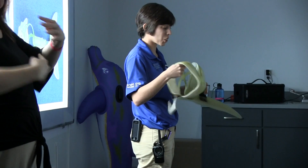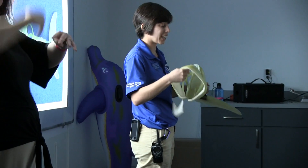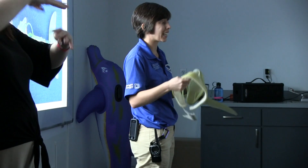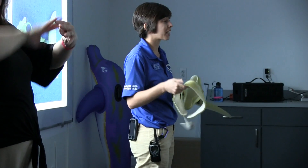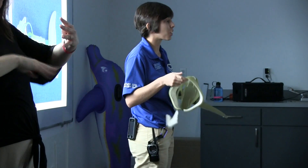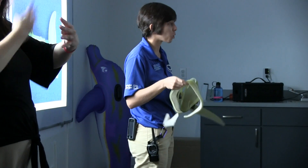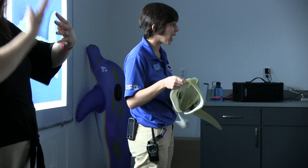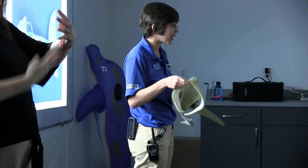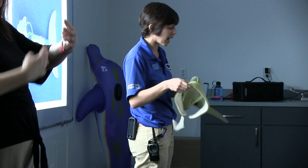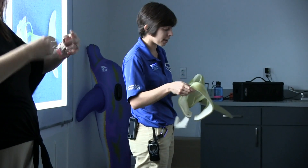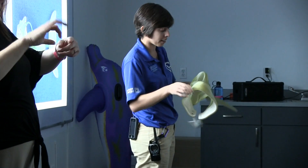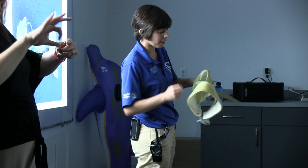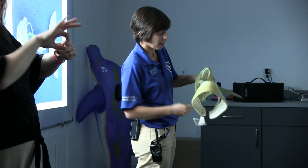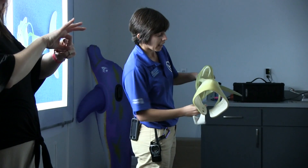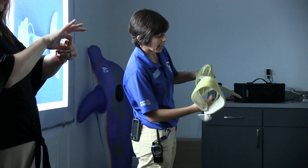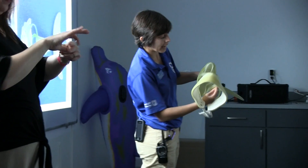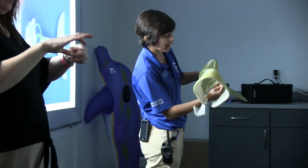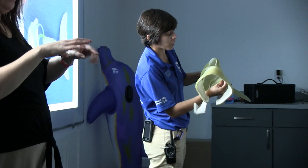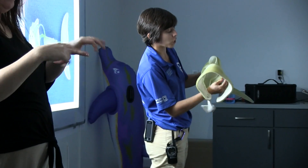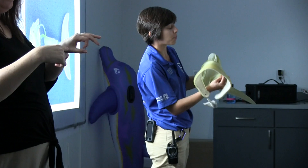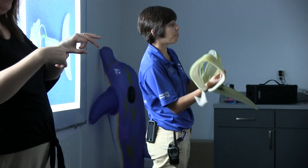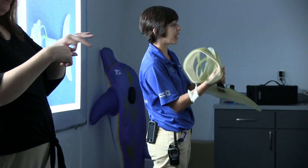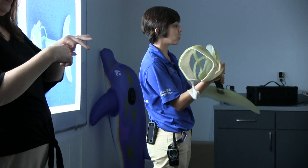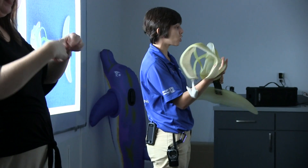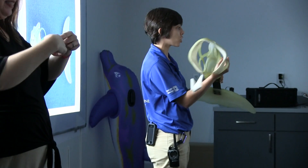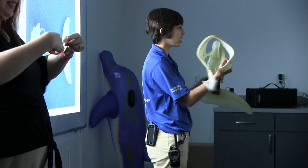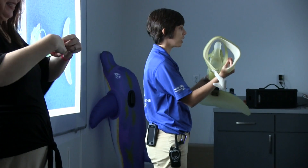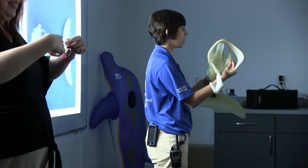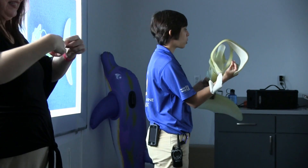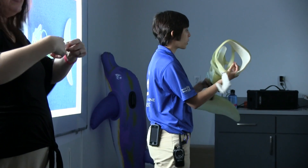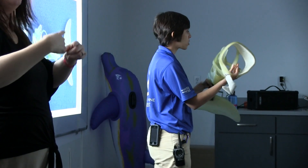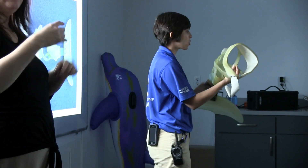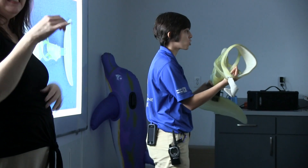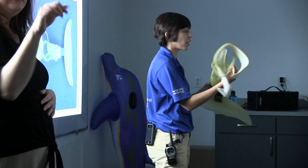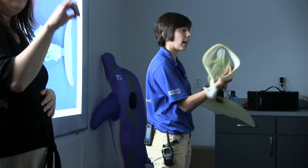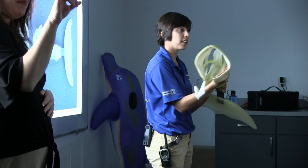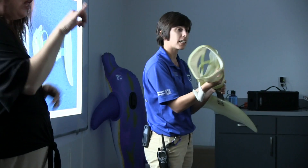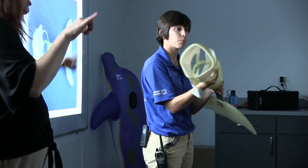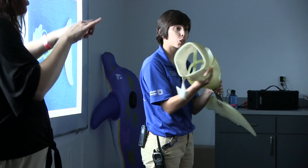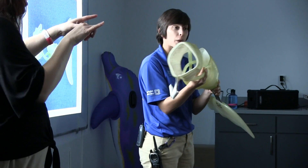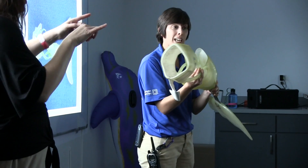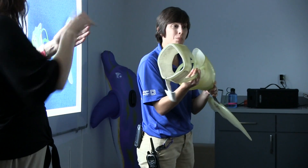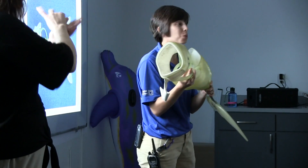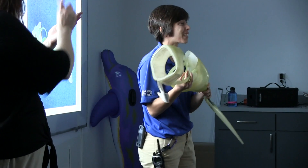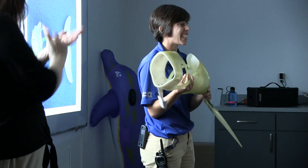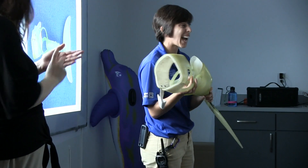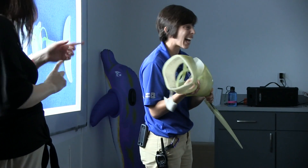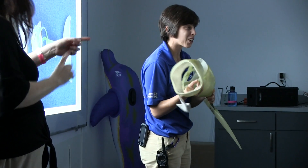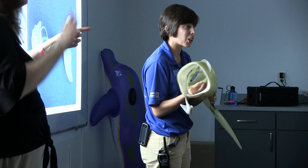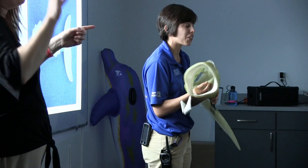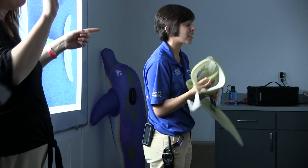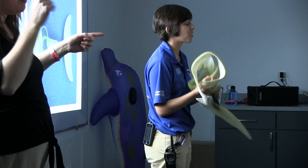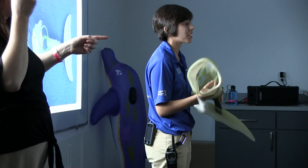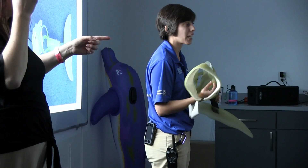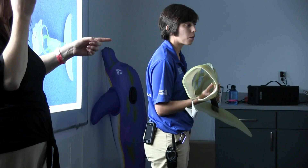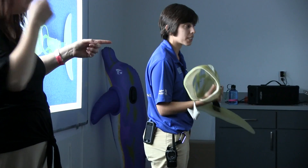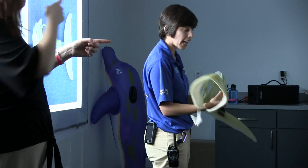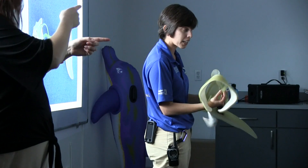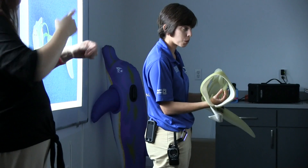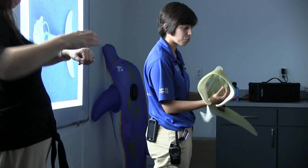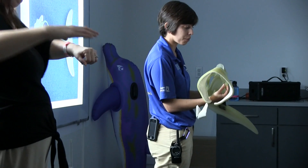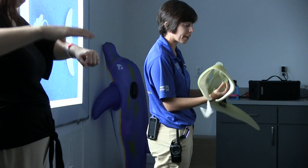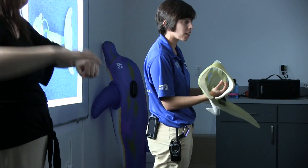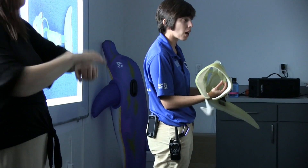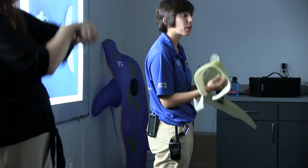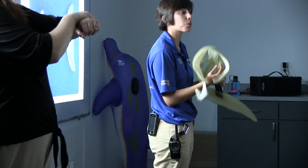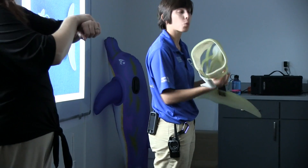-content where you take math and science but they're also learning sign language and so I think it's important that we don't just teach these kids signs